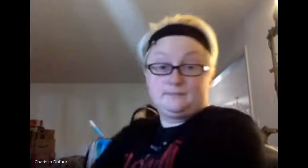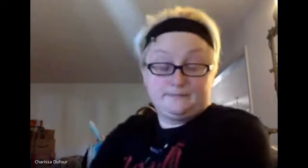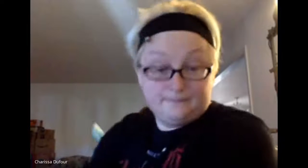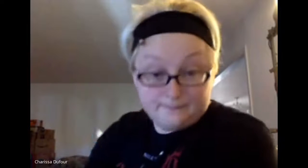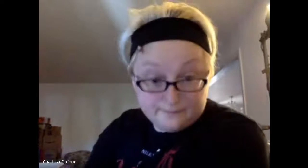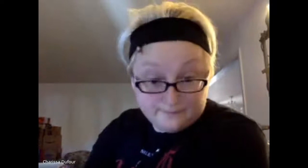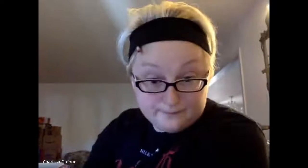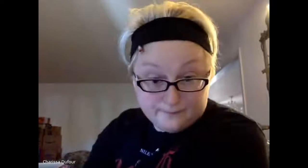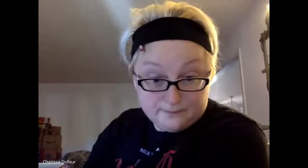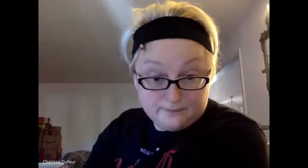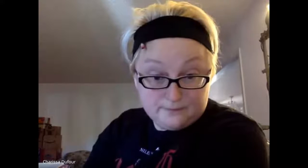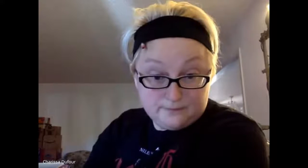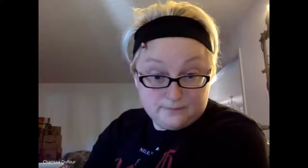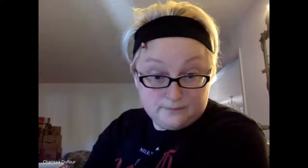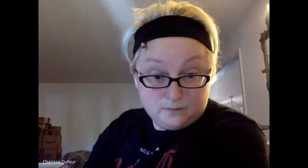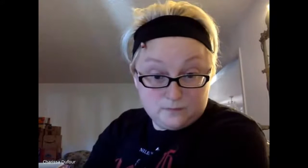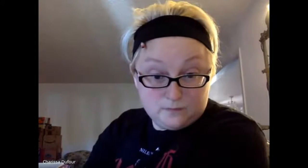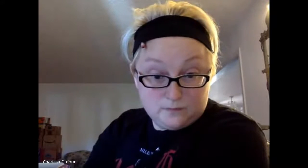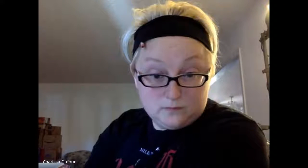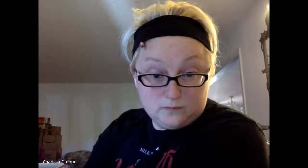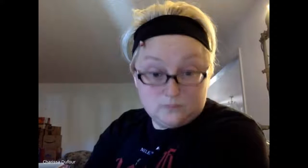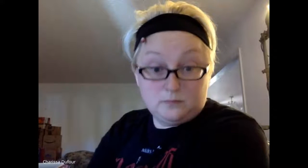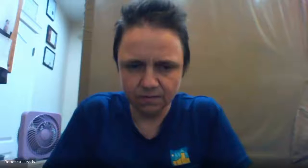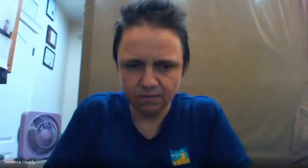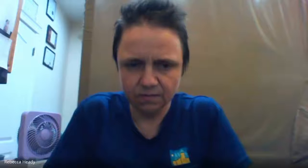so we feel very fortunate. Good. Yeah.